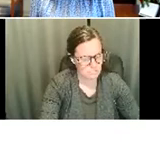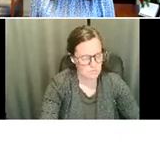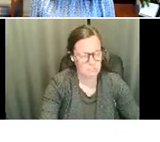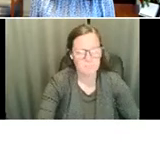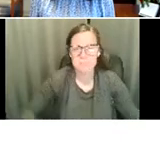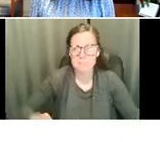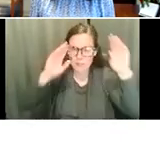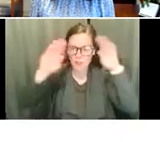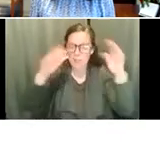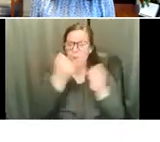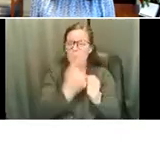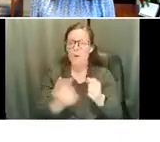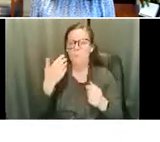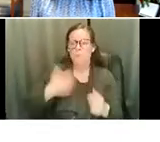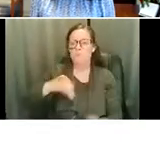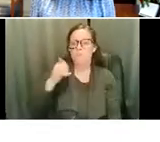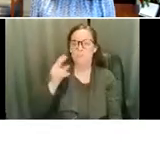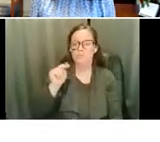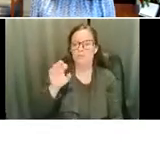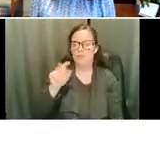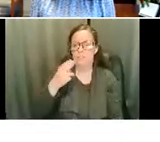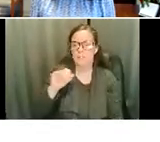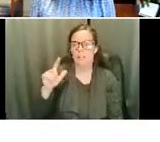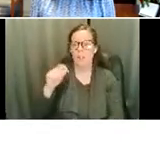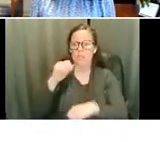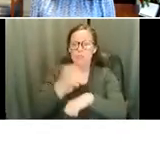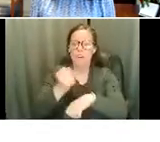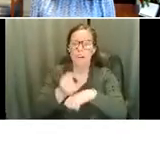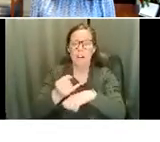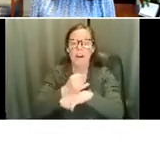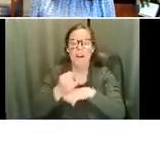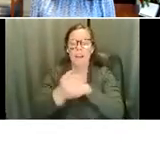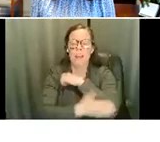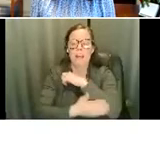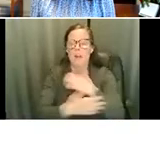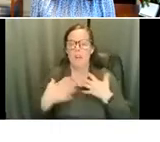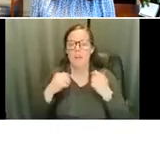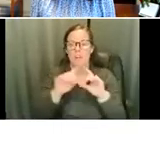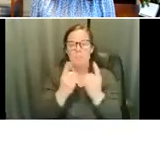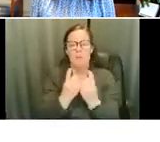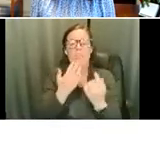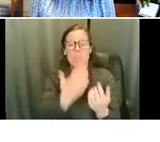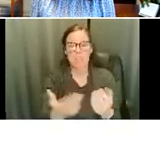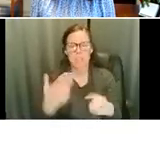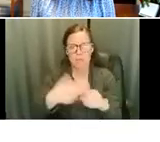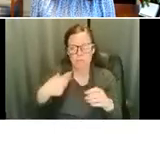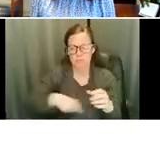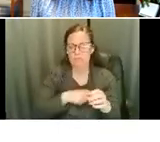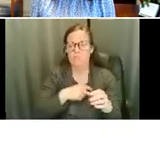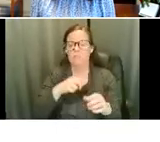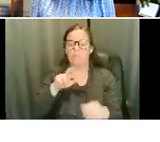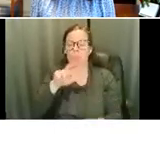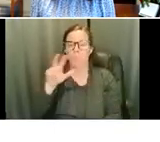Hello, everyone. This is Janet Hill at the Rock Island County Health Department. Thank you for joining us today. It is 3:30 p.m. on May